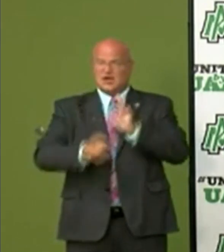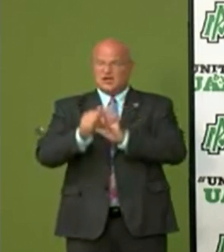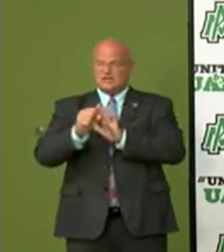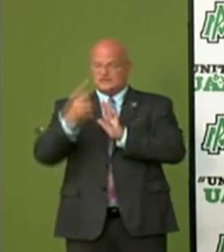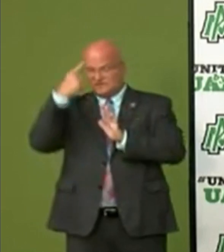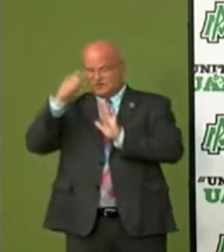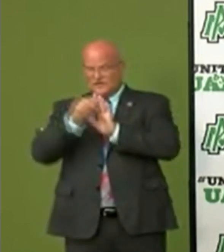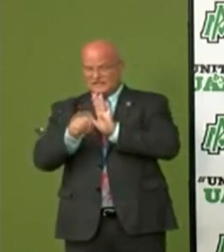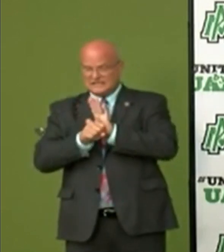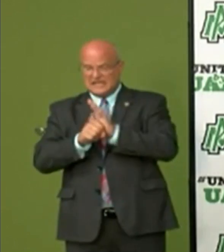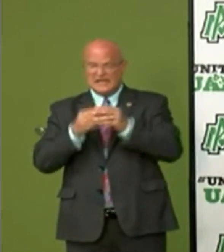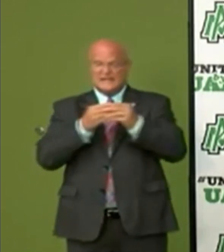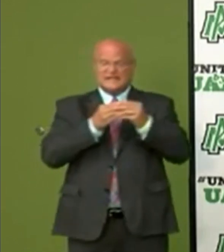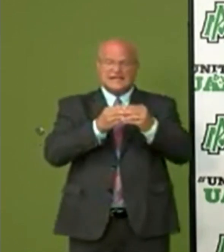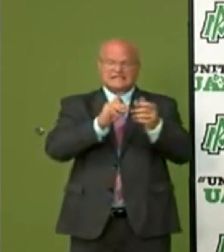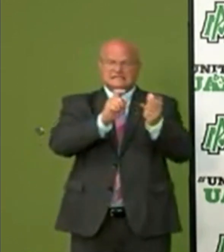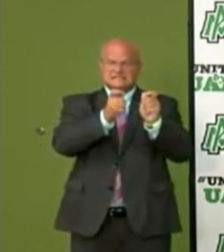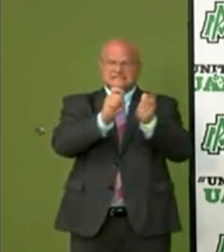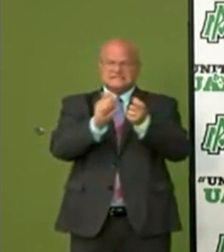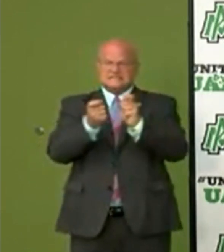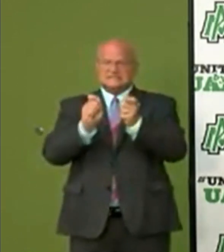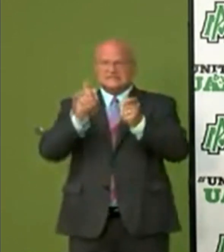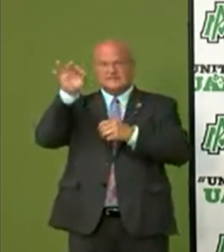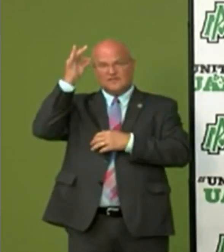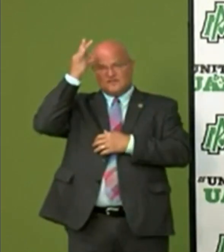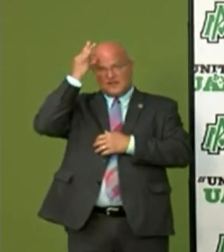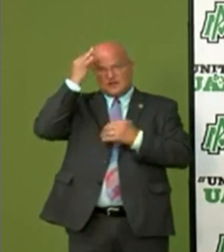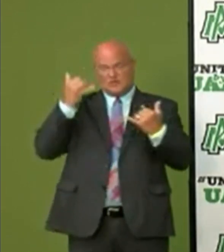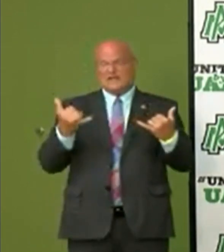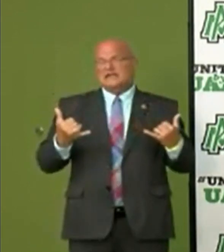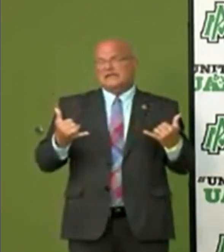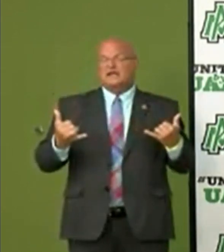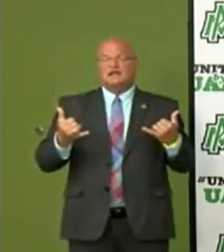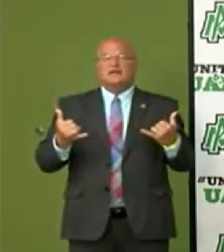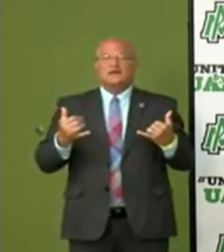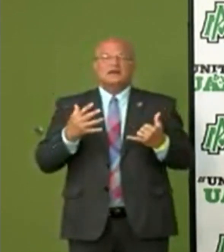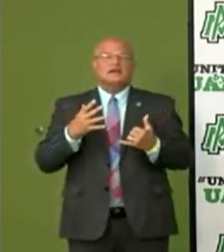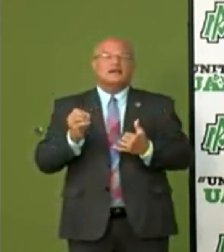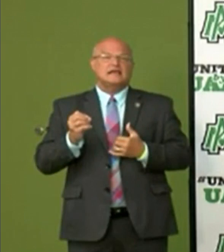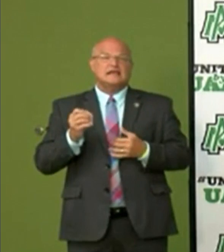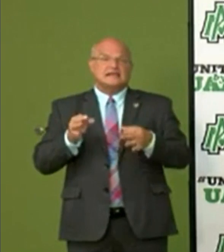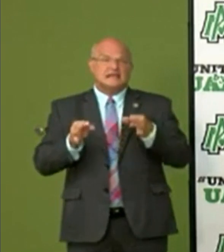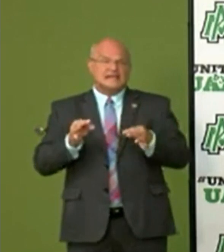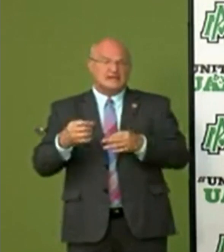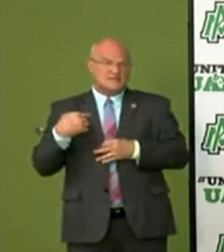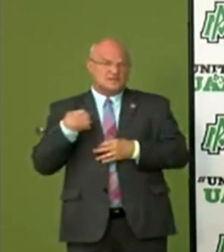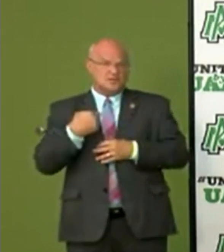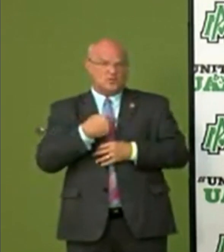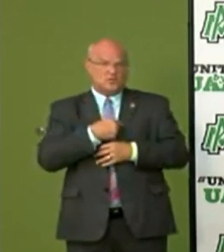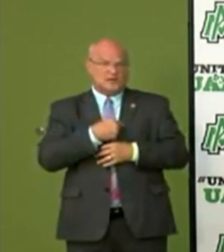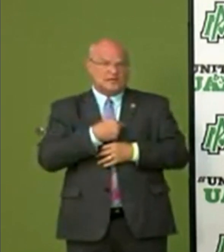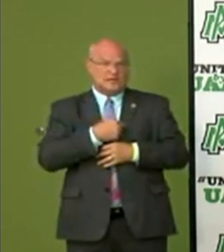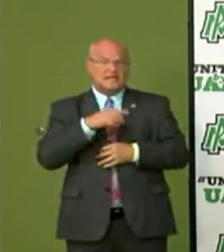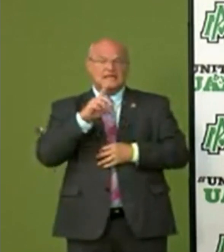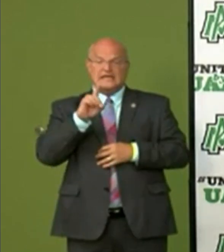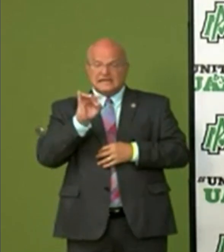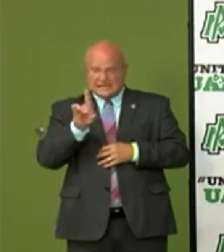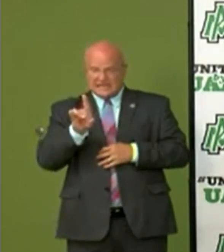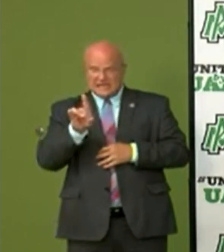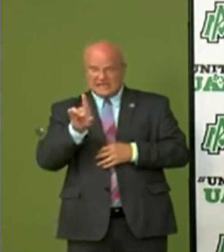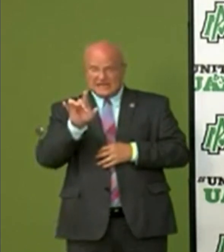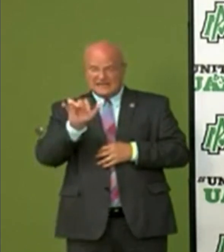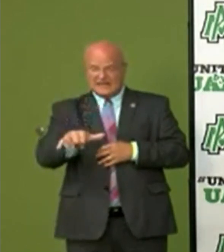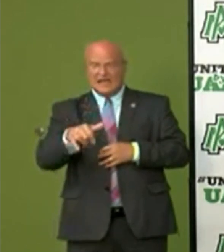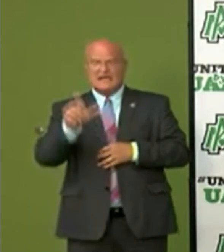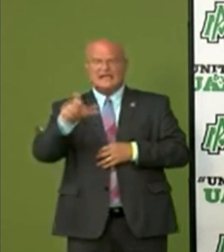The guidance continues to change from the federal government on that, and if we did do that, we'd have to